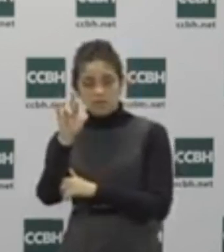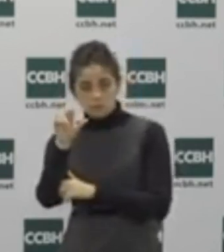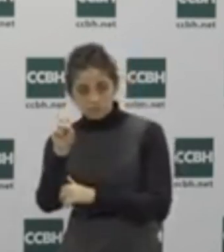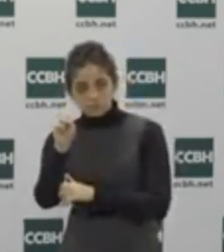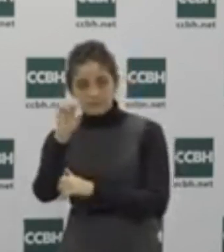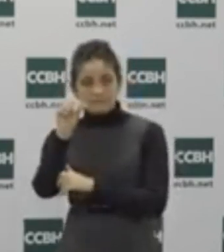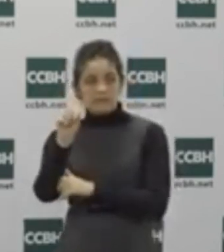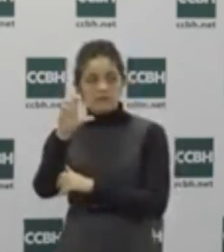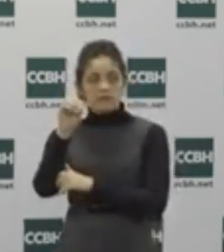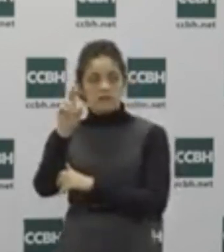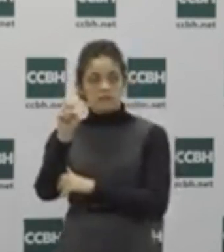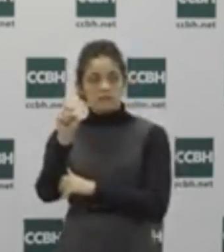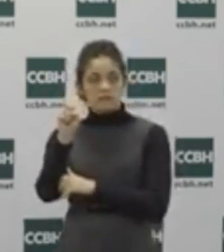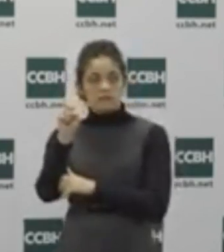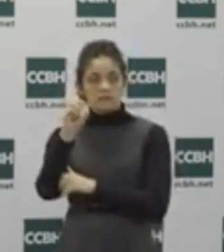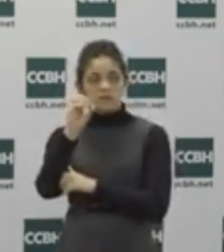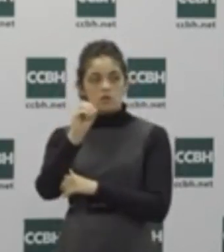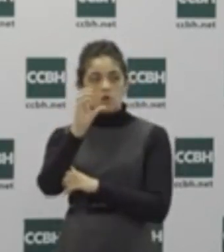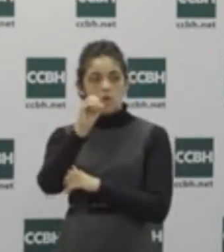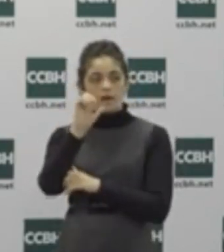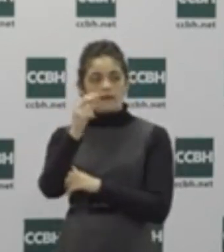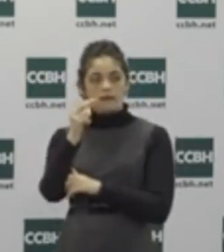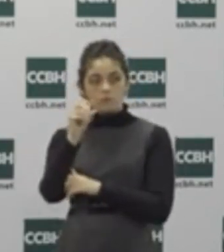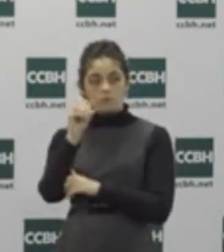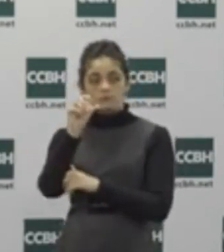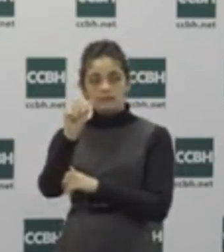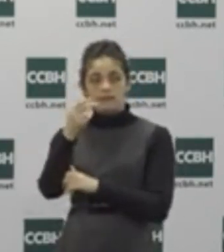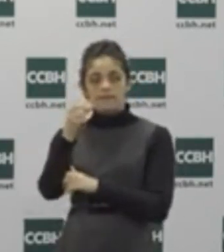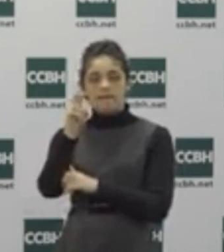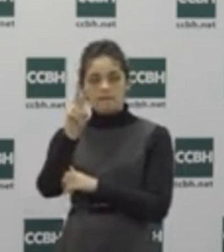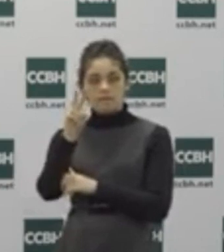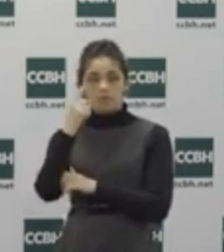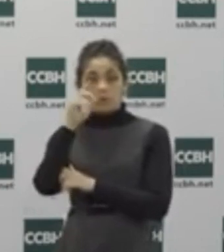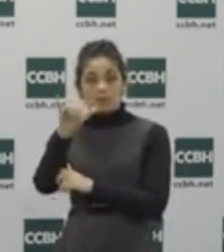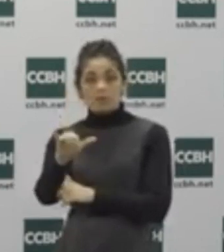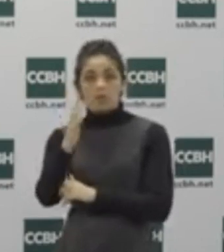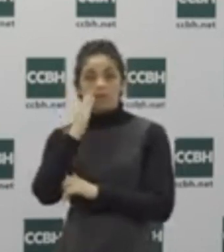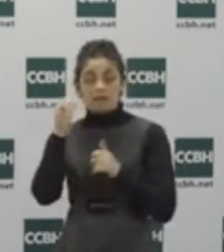coronavirus.ohio.gov/job search. So we think that's a fantastic news that